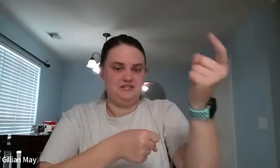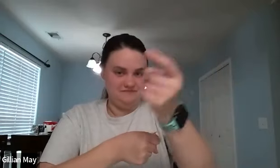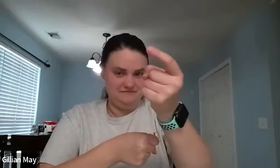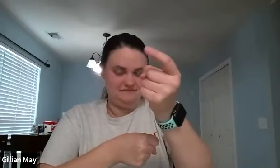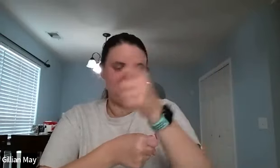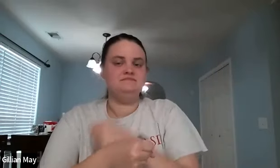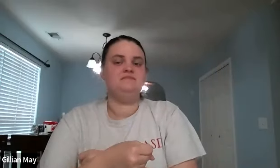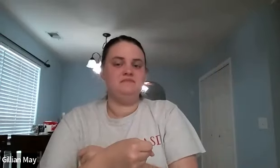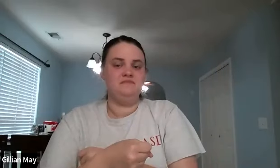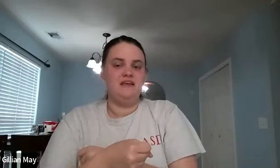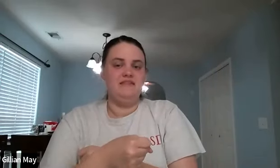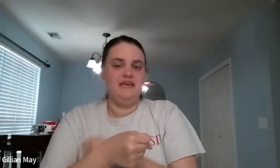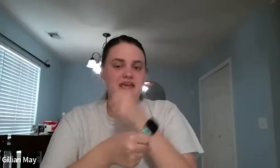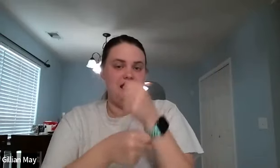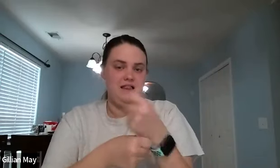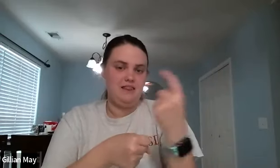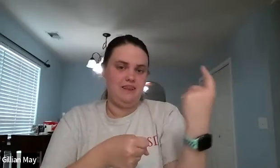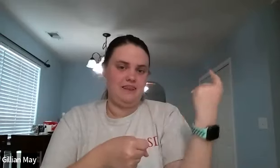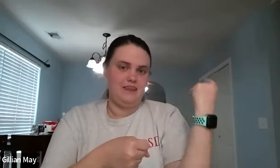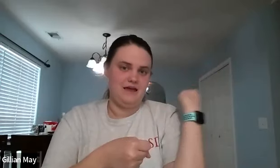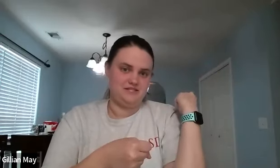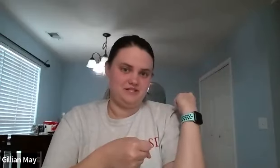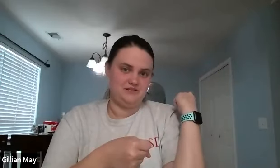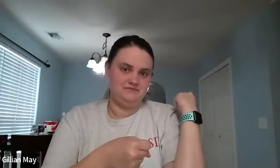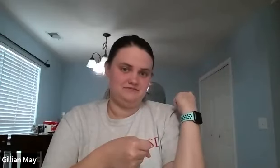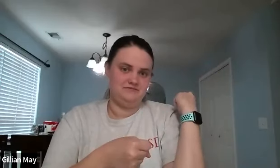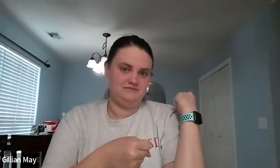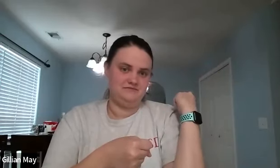year. And then last year.